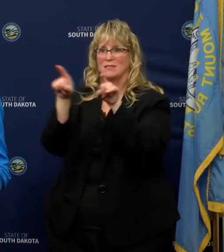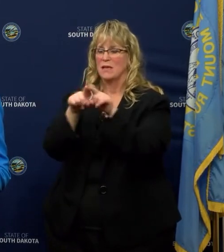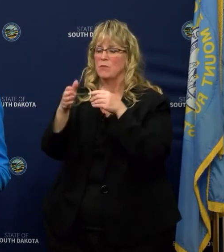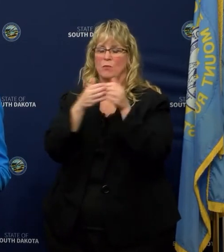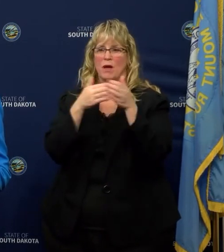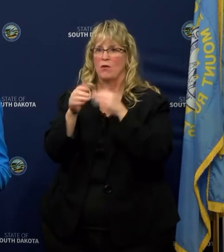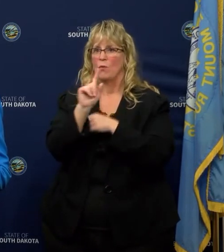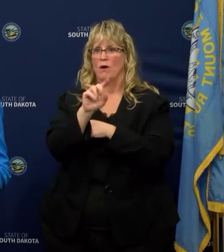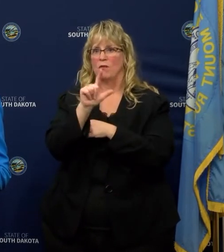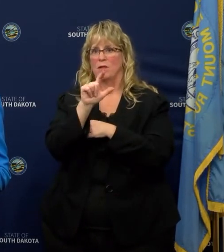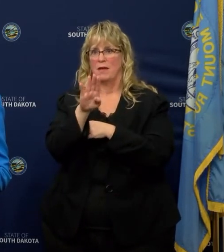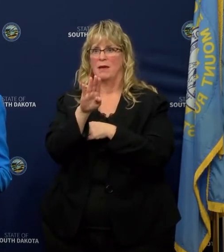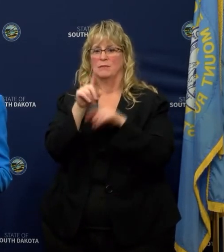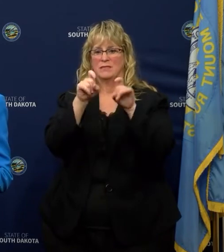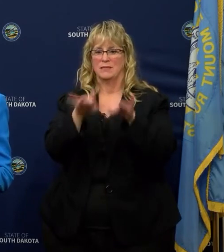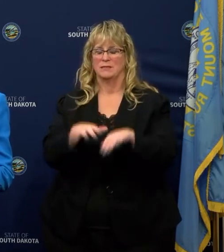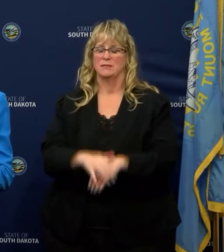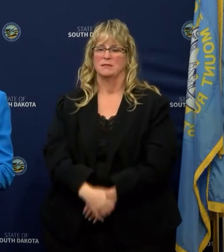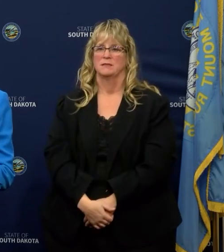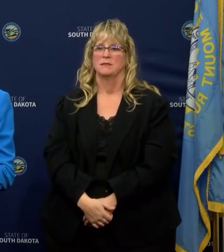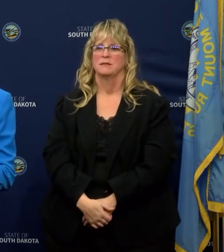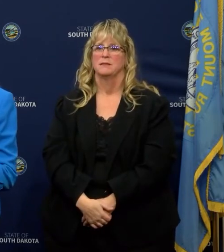no matter what lab is doing the testing.